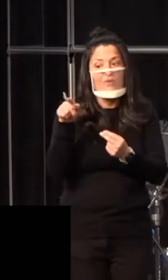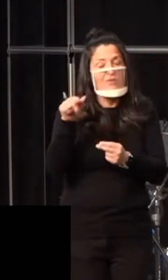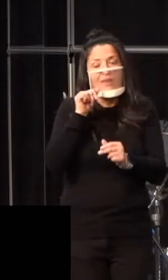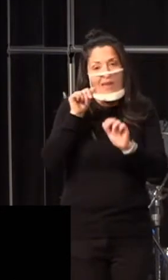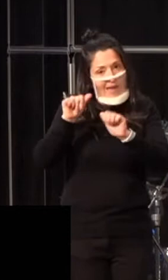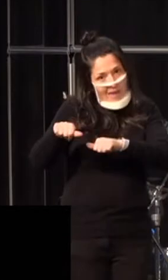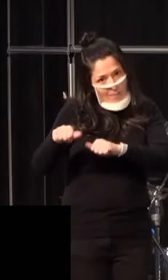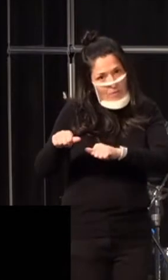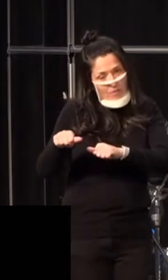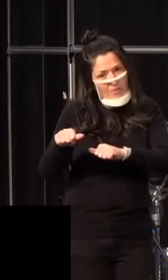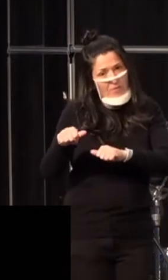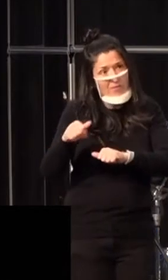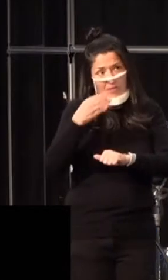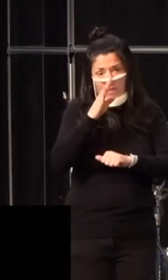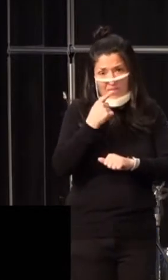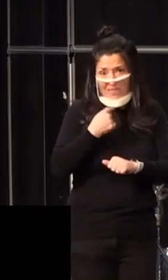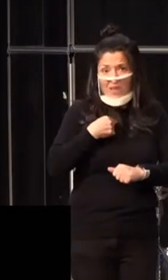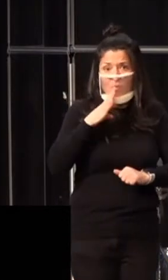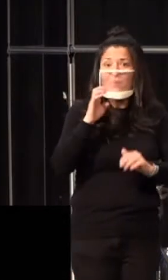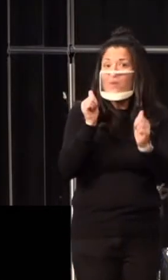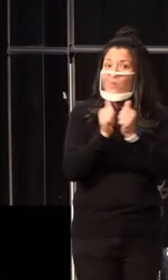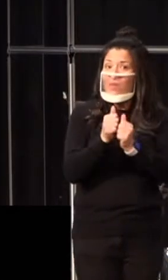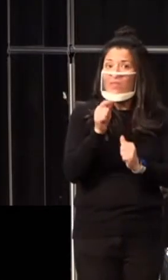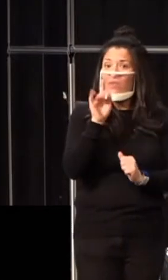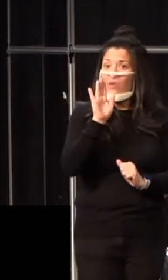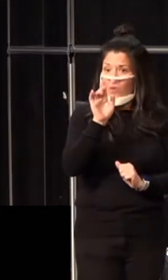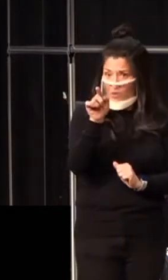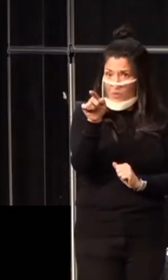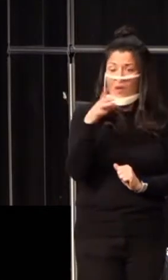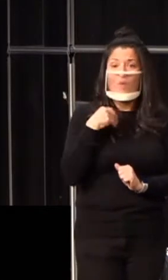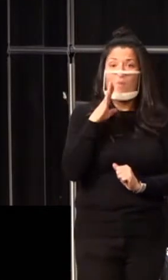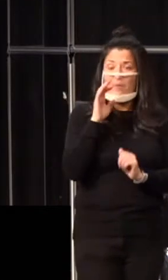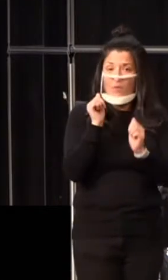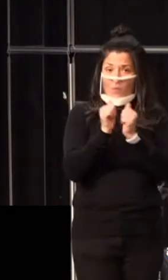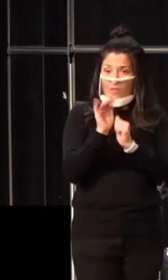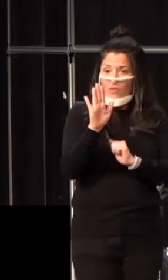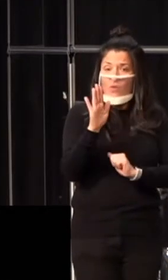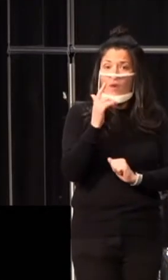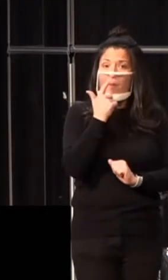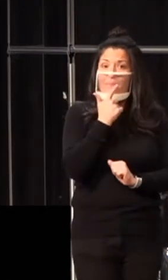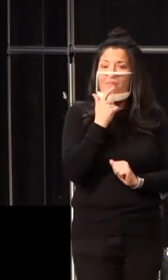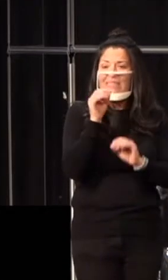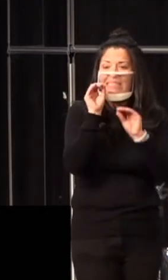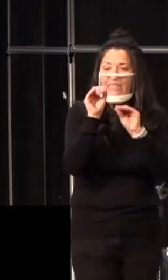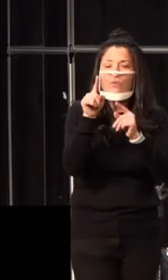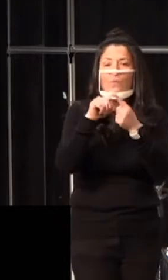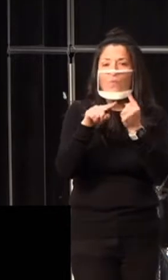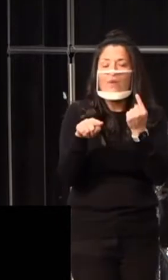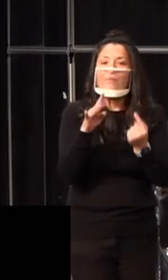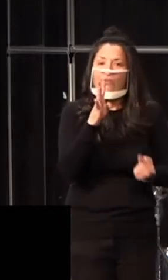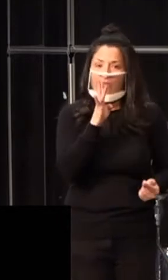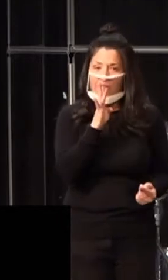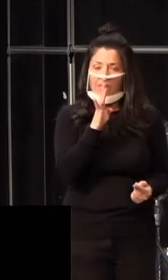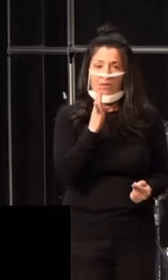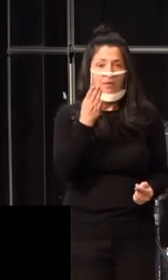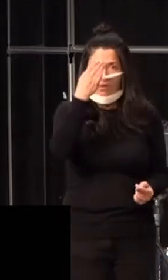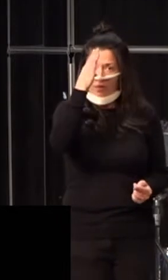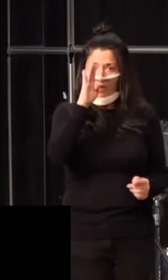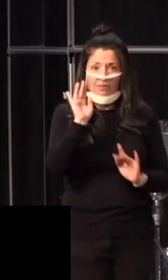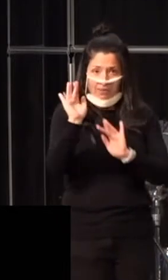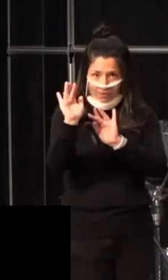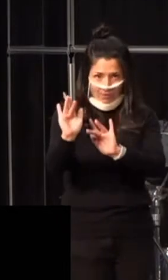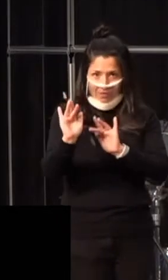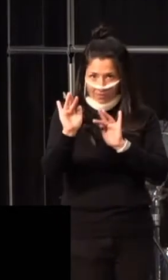hey, I'm going to be with you. I'm going to be with your mouth. I'm going to teach you what you're to say. So God's